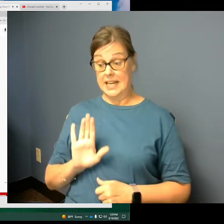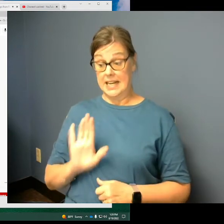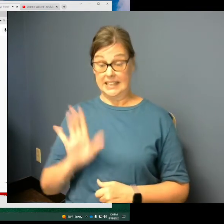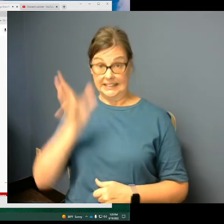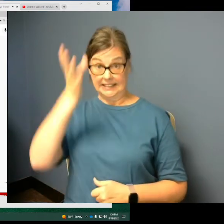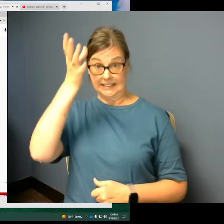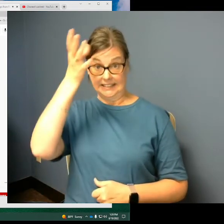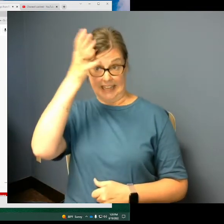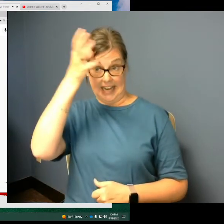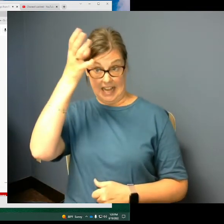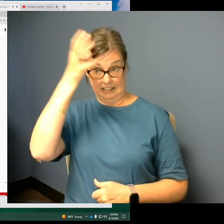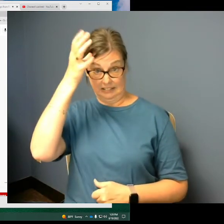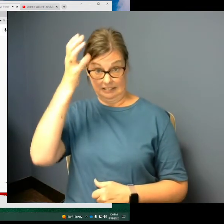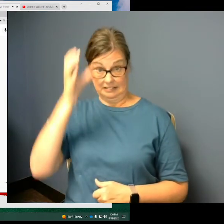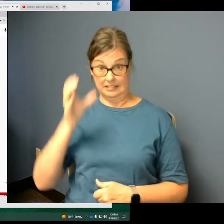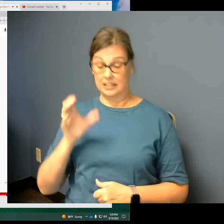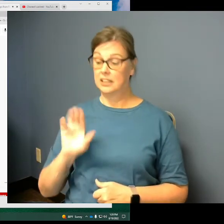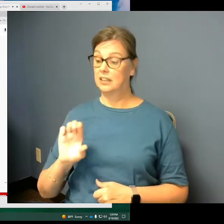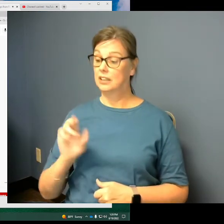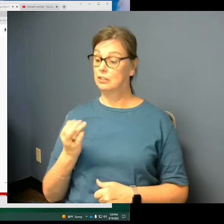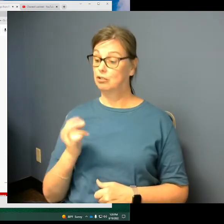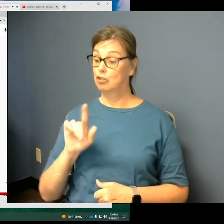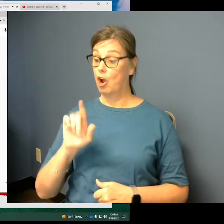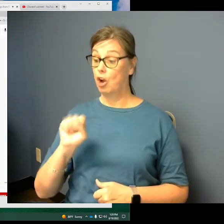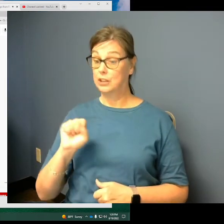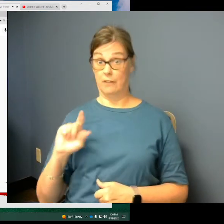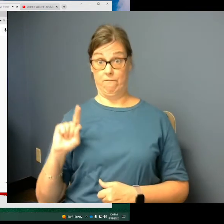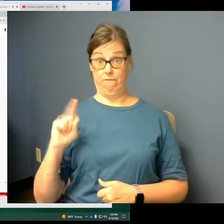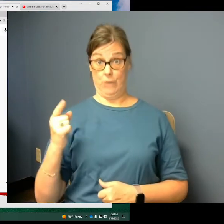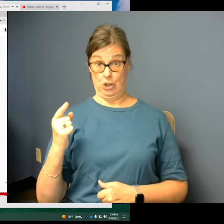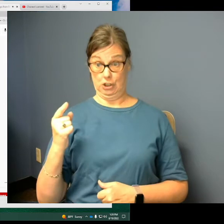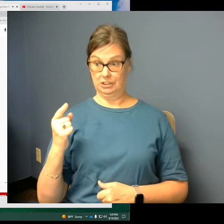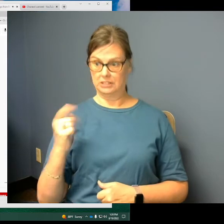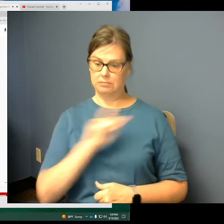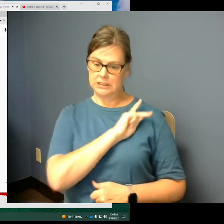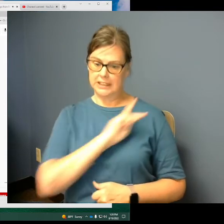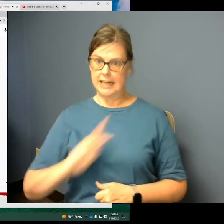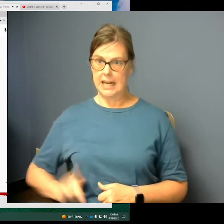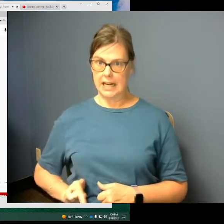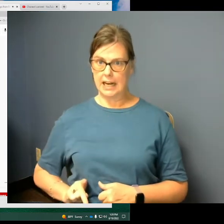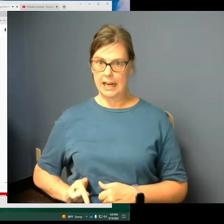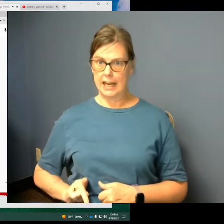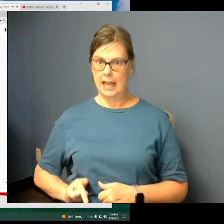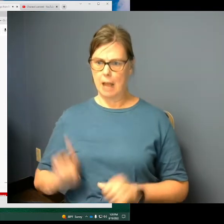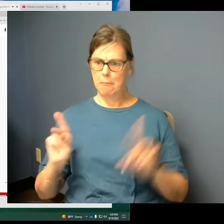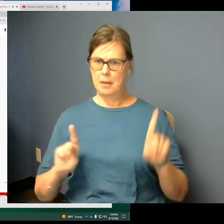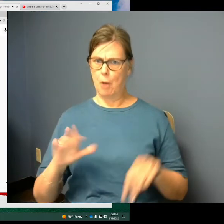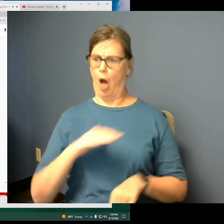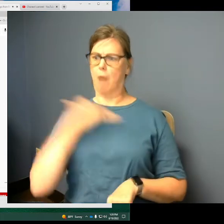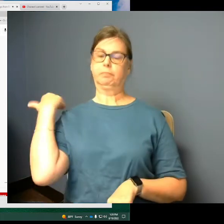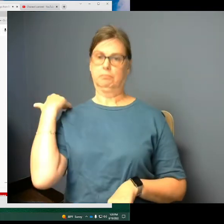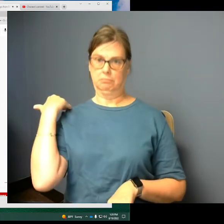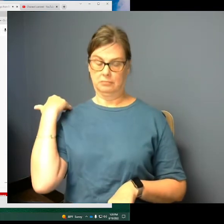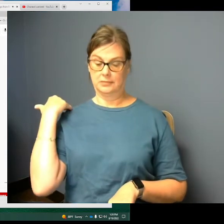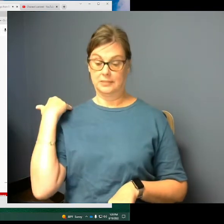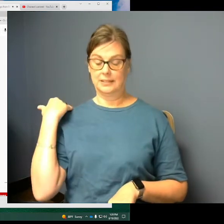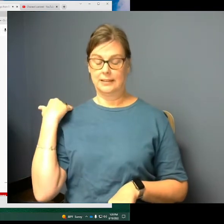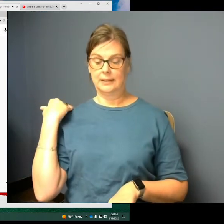I, was executed. So Charles II now has